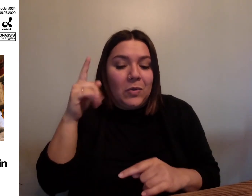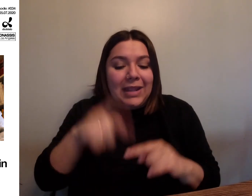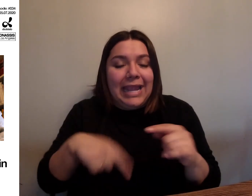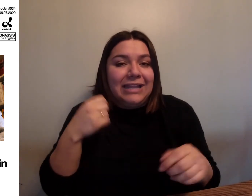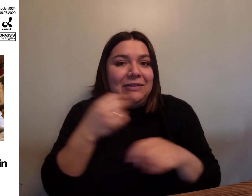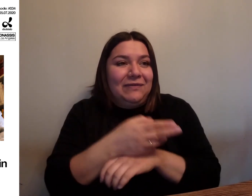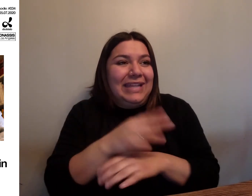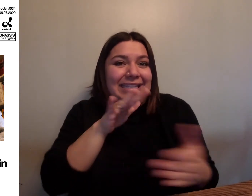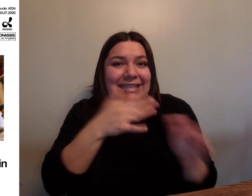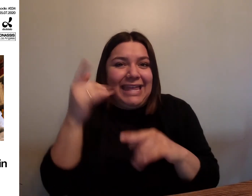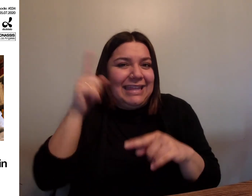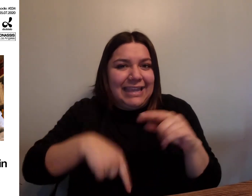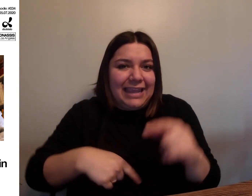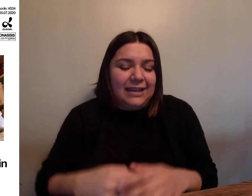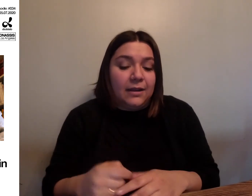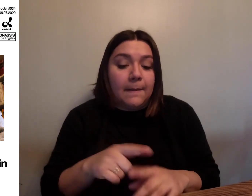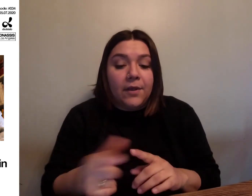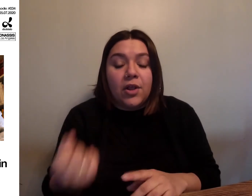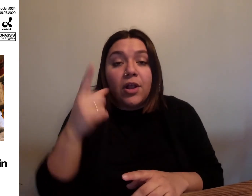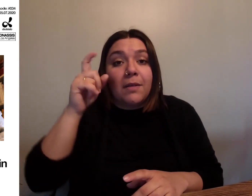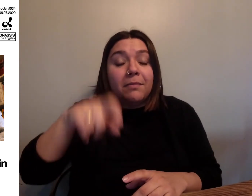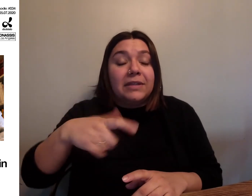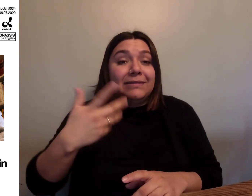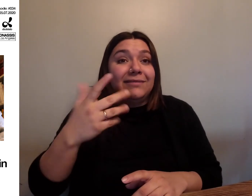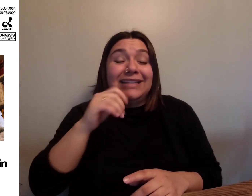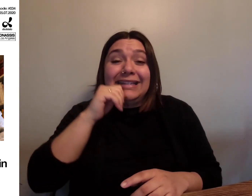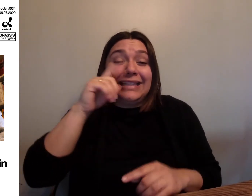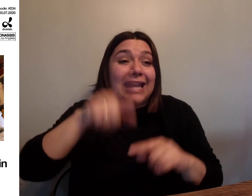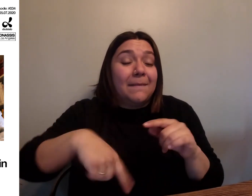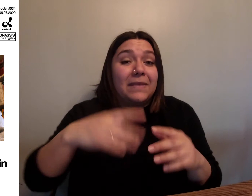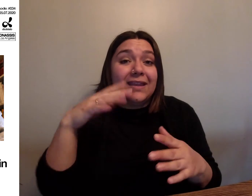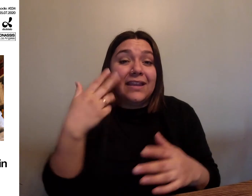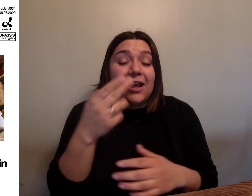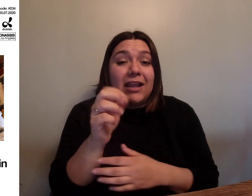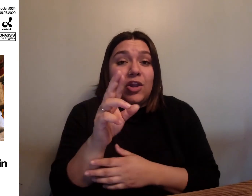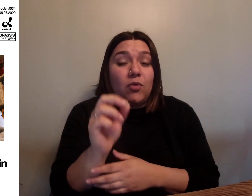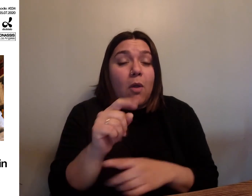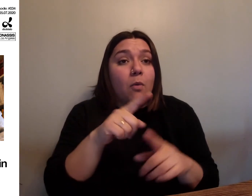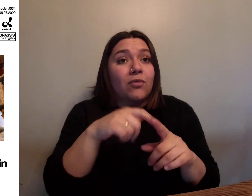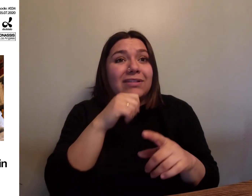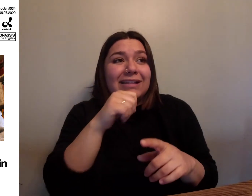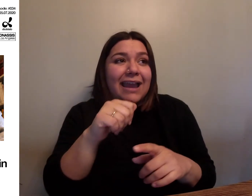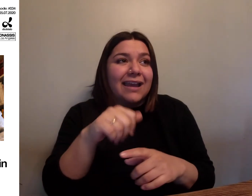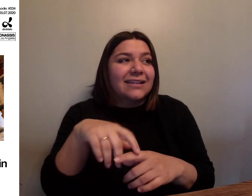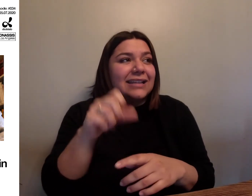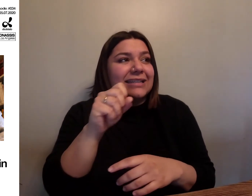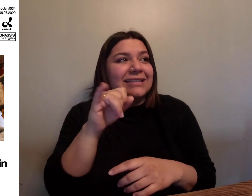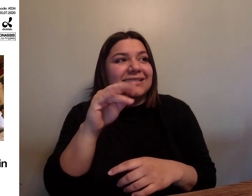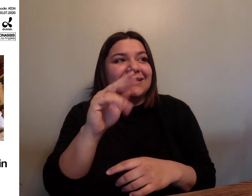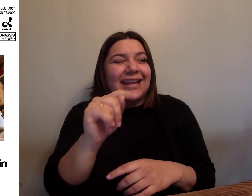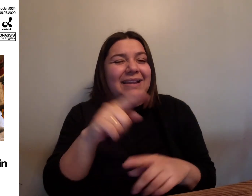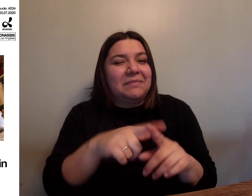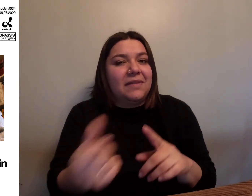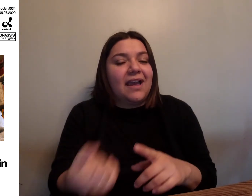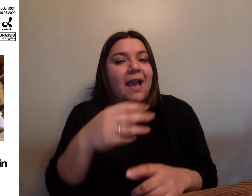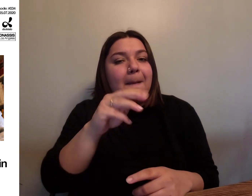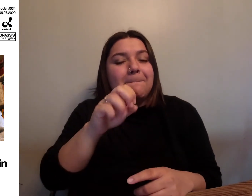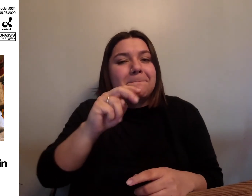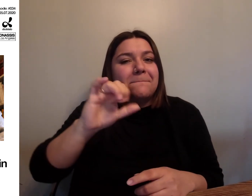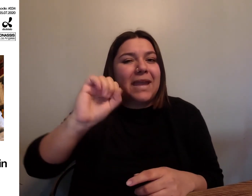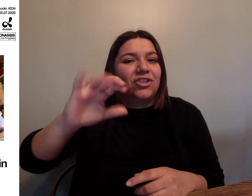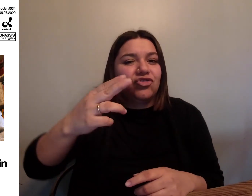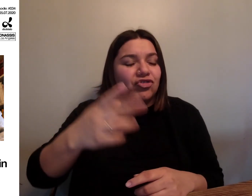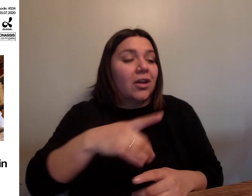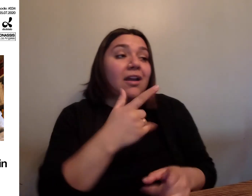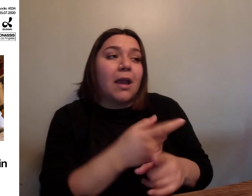cannot defeat death. But you have to be not a hero and not a saint, but a human being, a mensch. A mensch. There is no